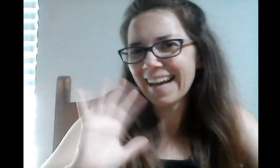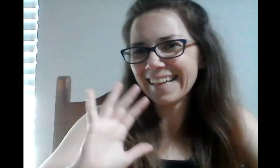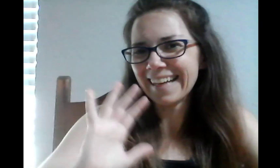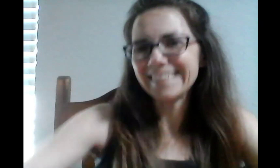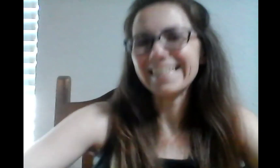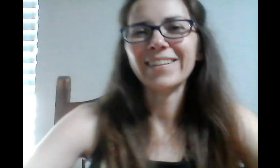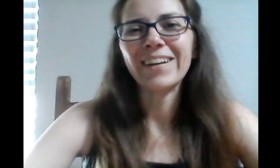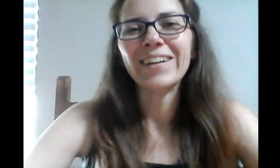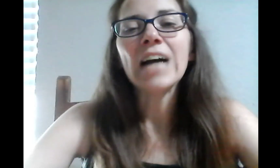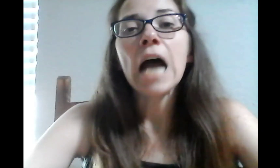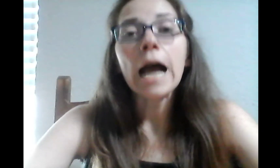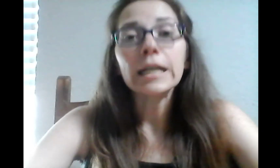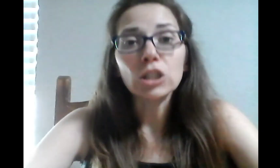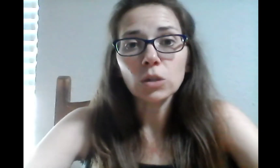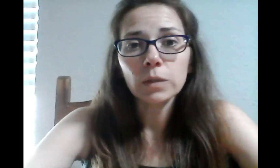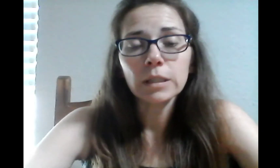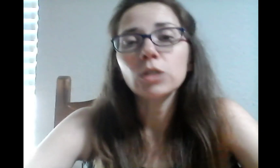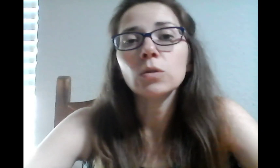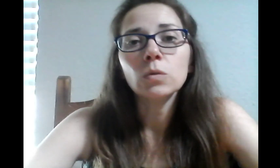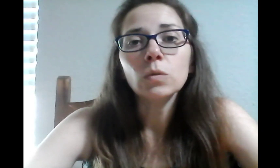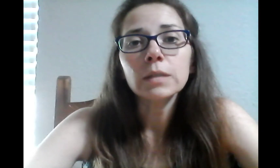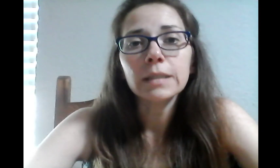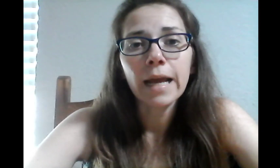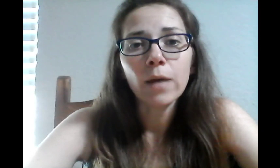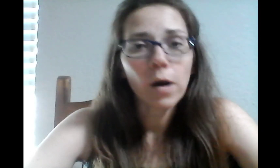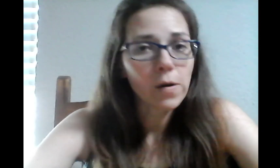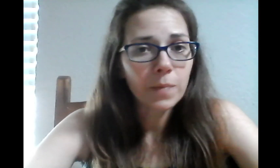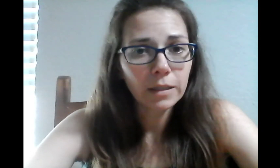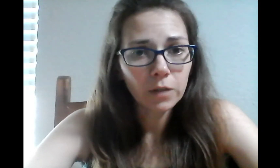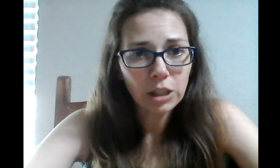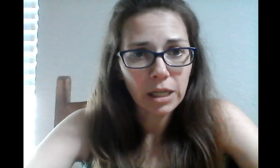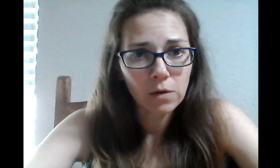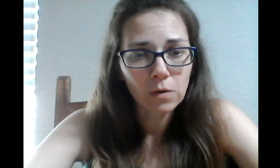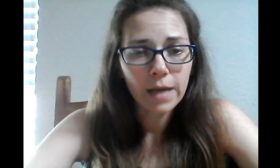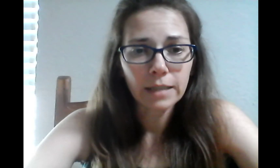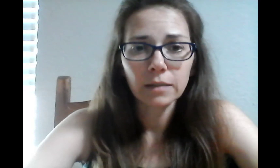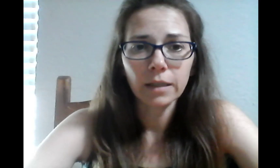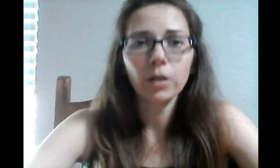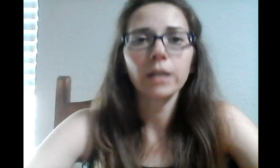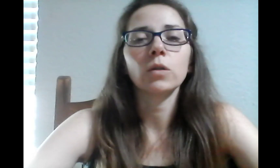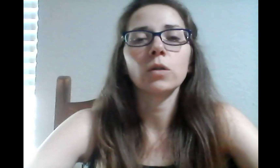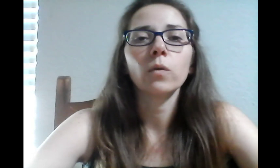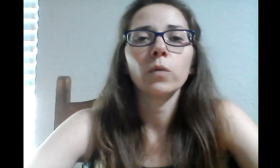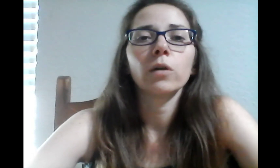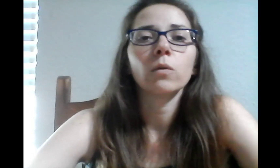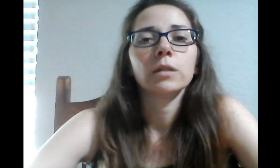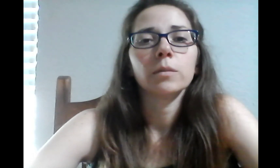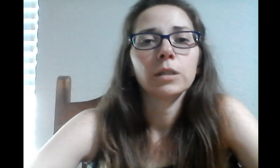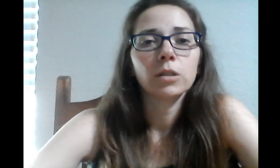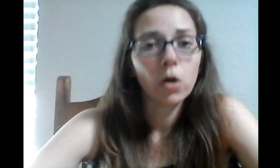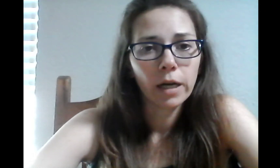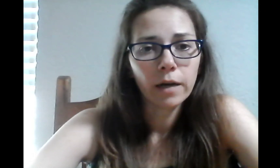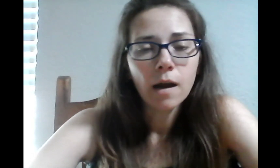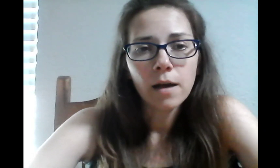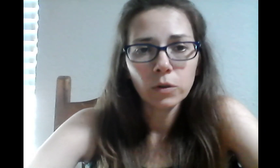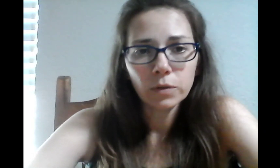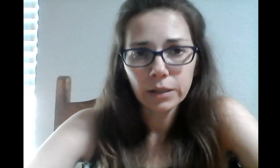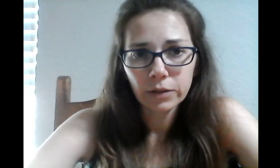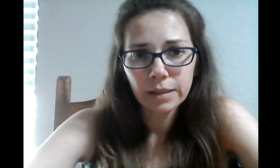Hi guys, how are y'all? I just wanted to say welcome back to our channel and to let you guys know that we are going to be starting a new series here